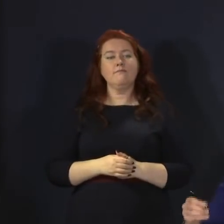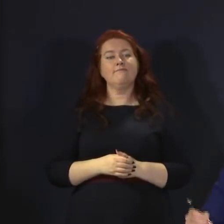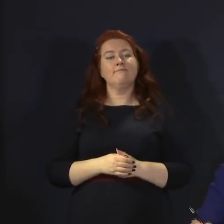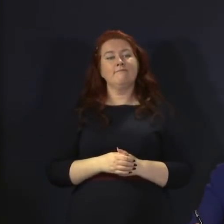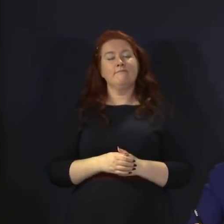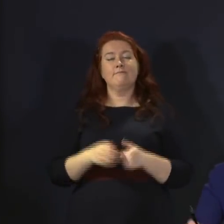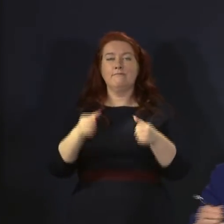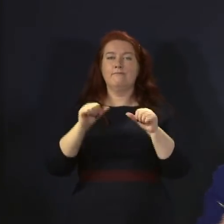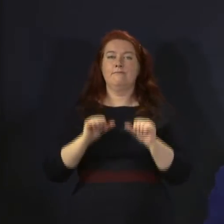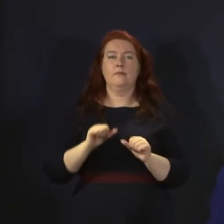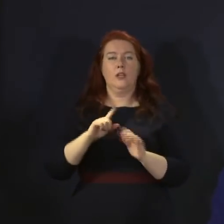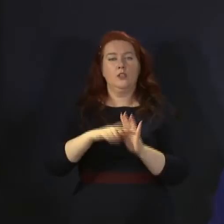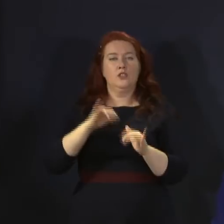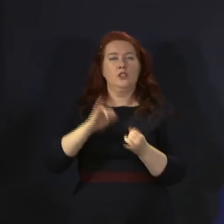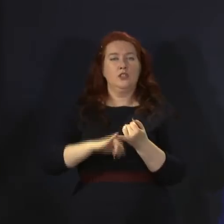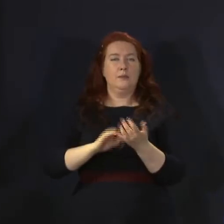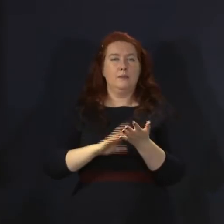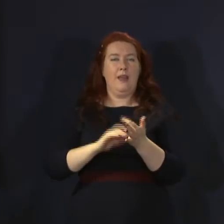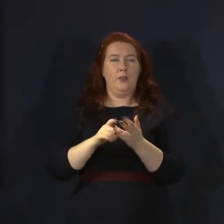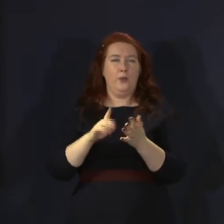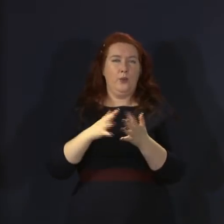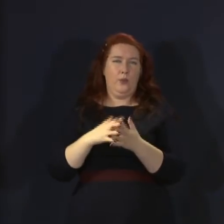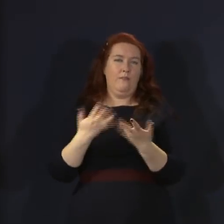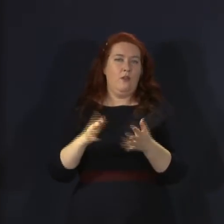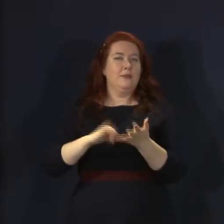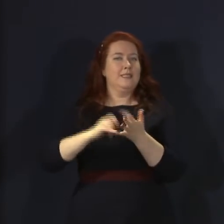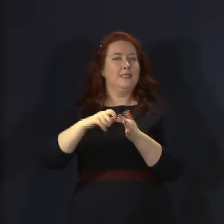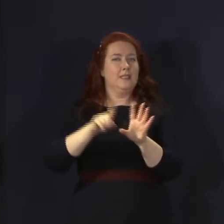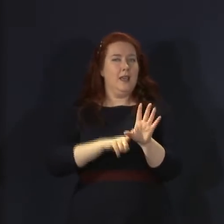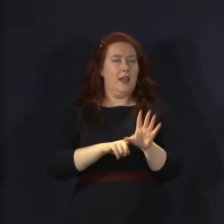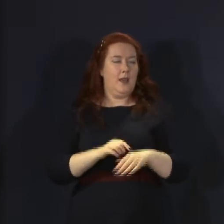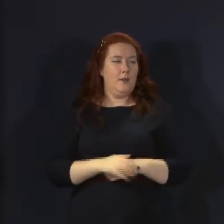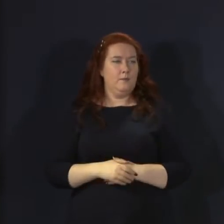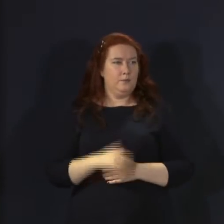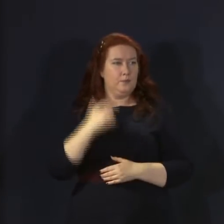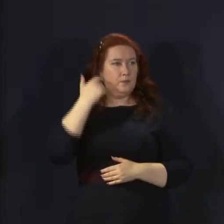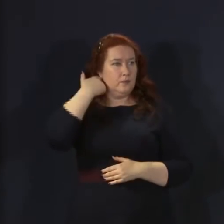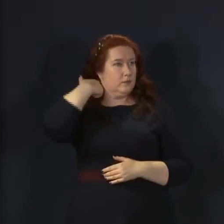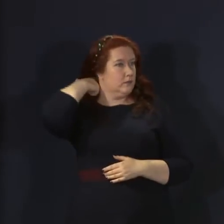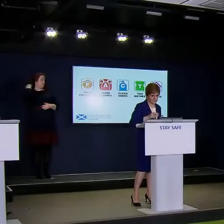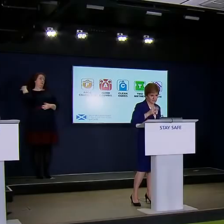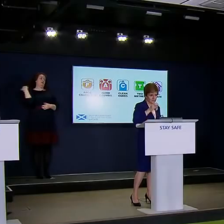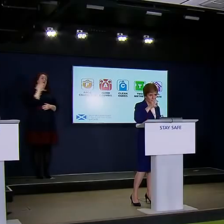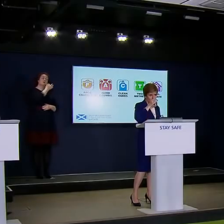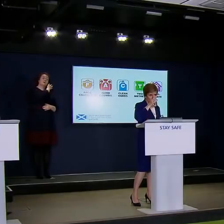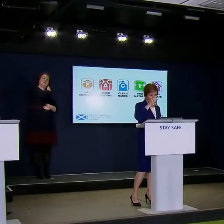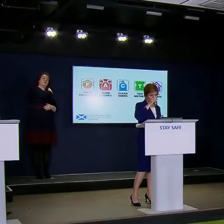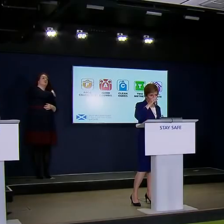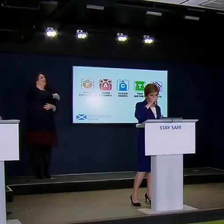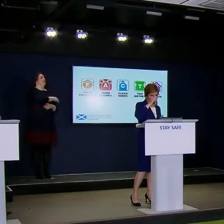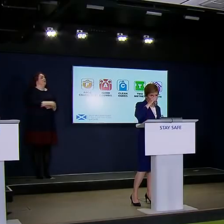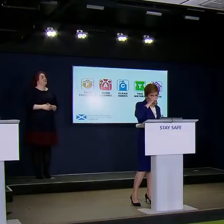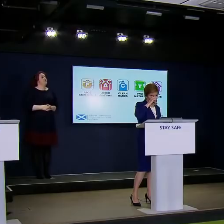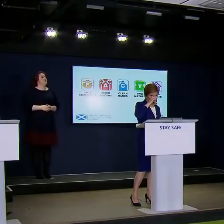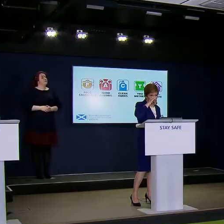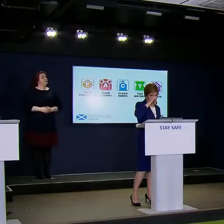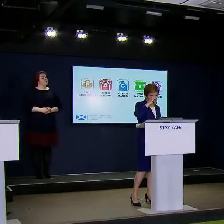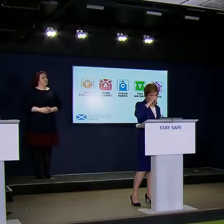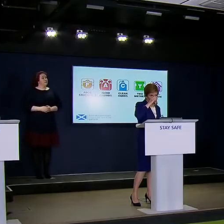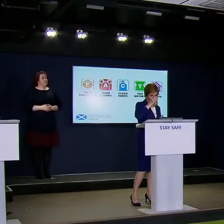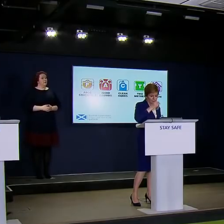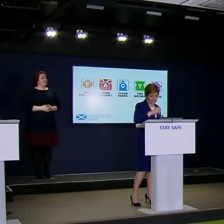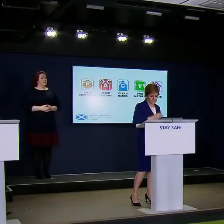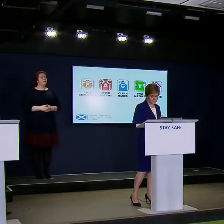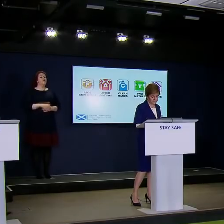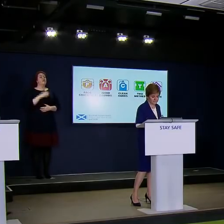James Matthews from Sky. Thanks very much, First Minister. Can I ask just on the cup